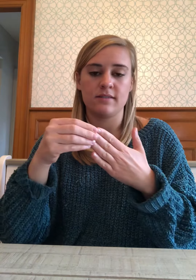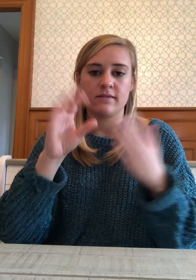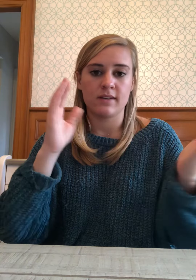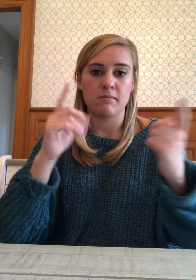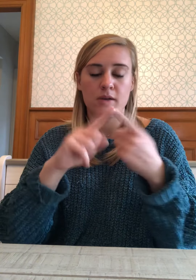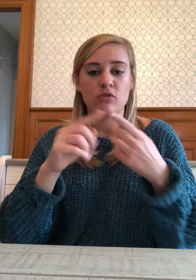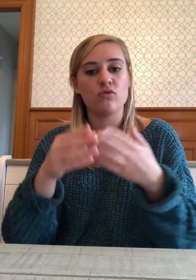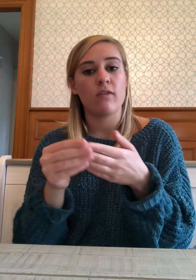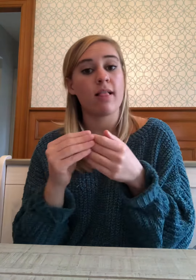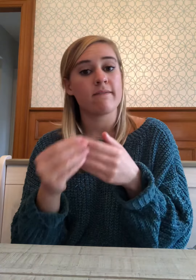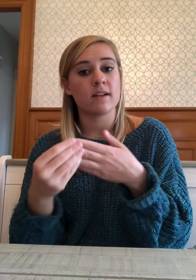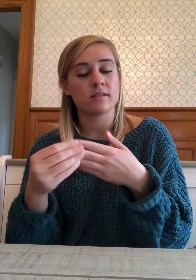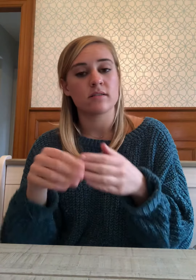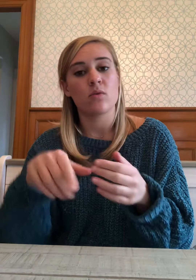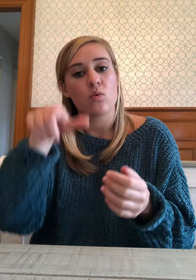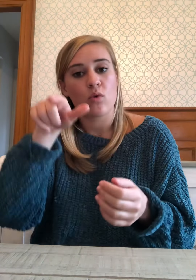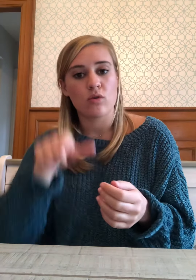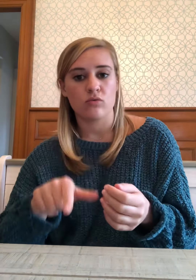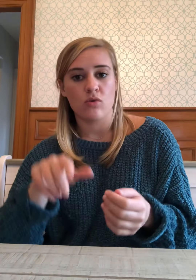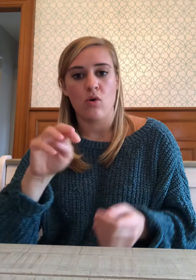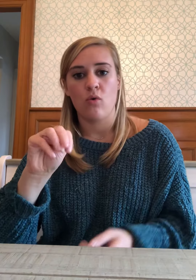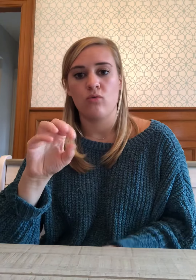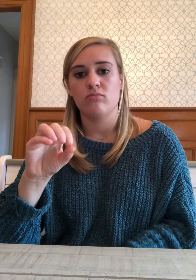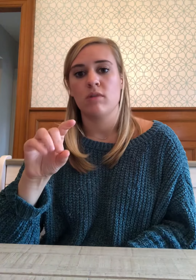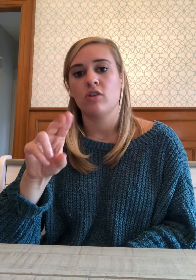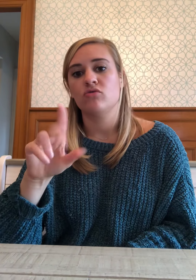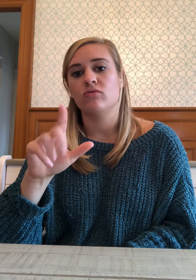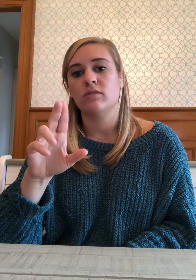or low modulus wire, a flatter slope.